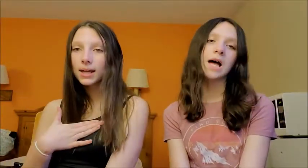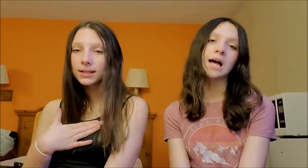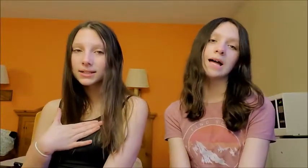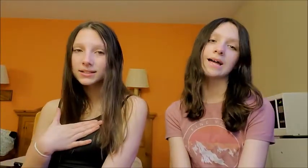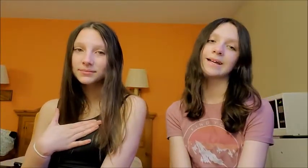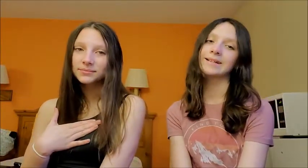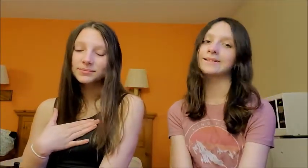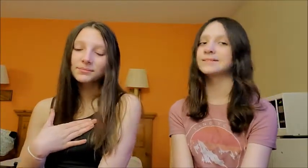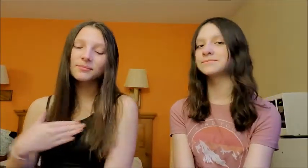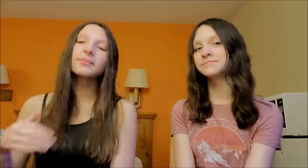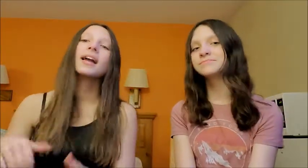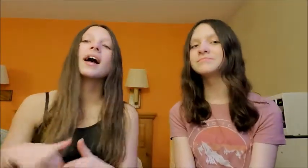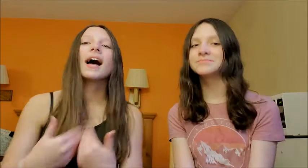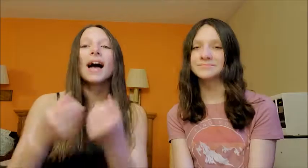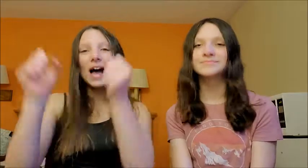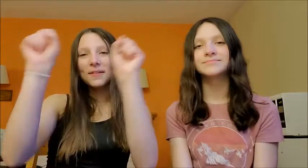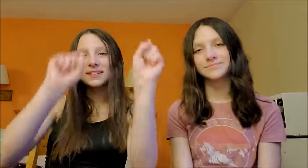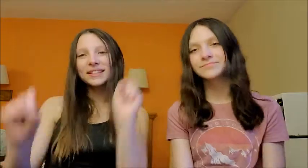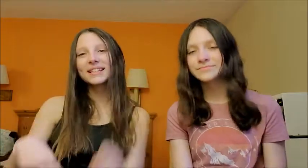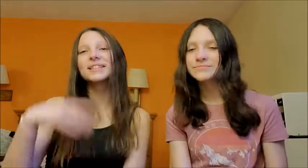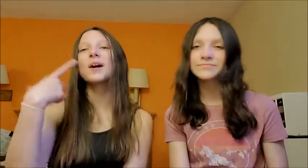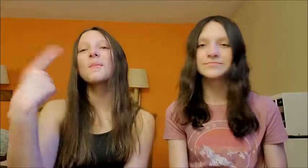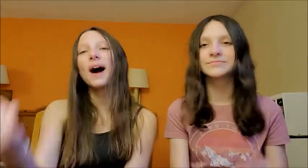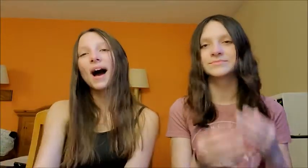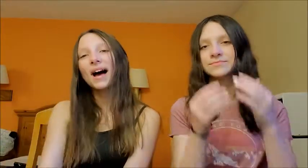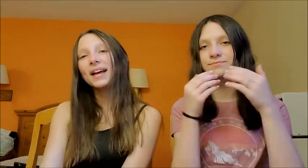how the seasons go by